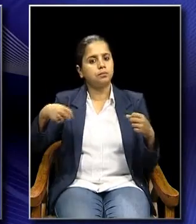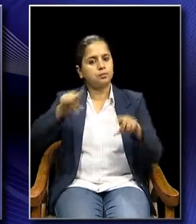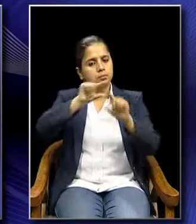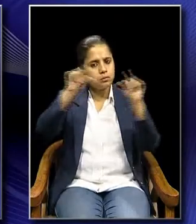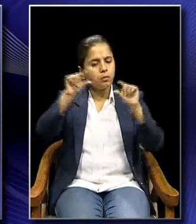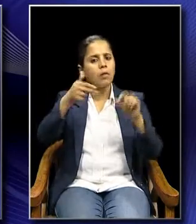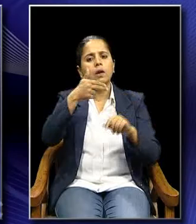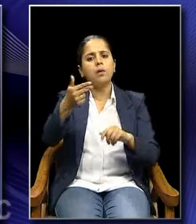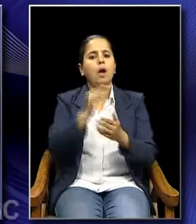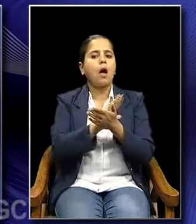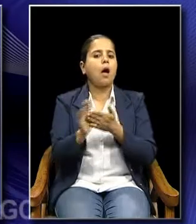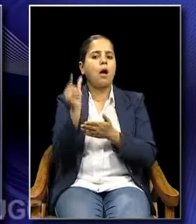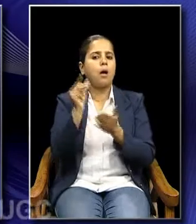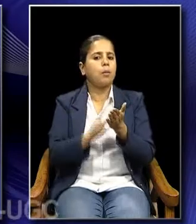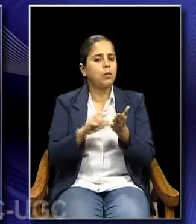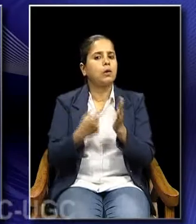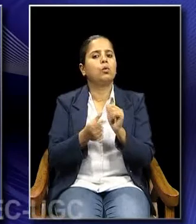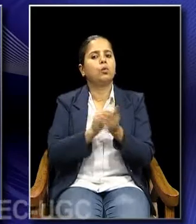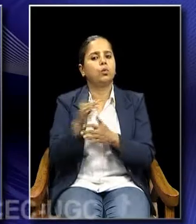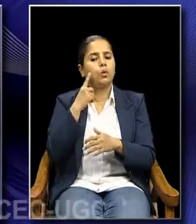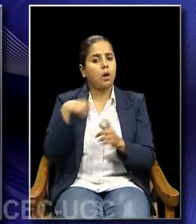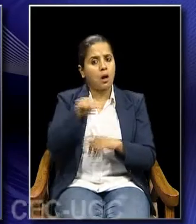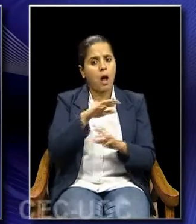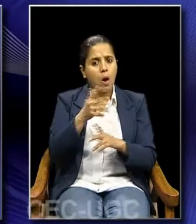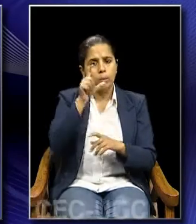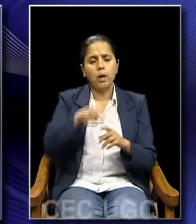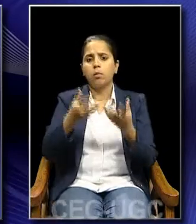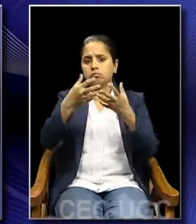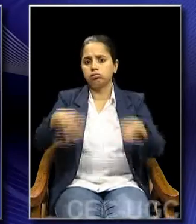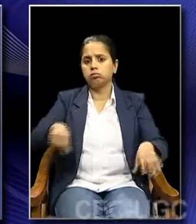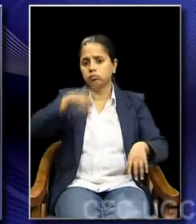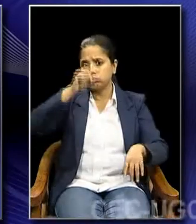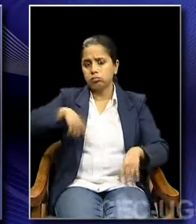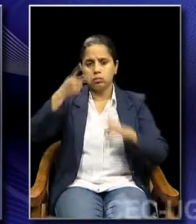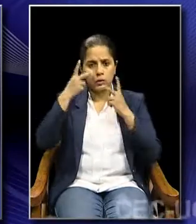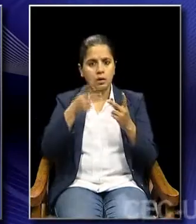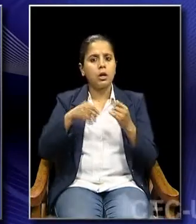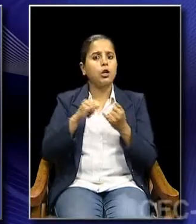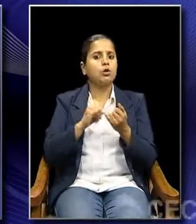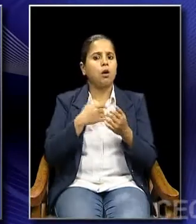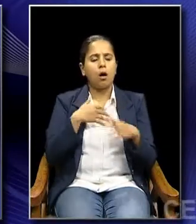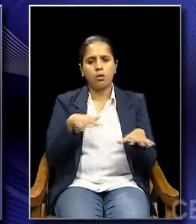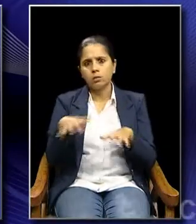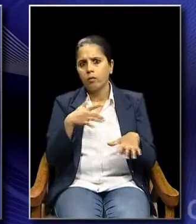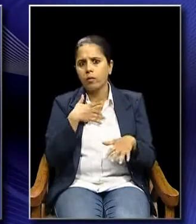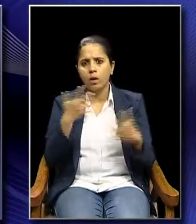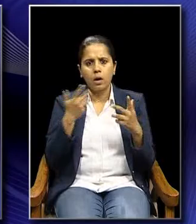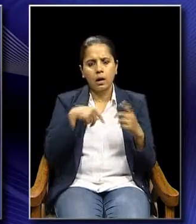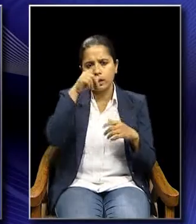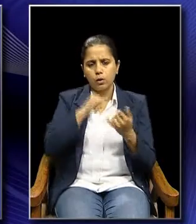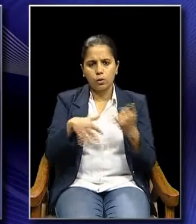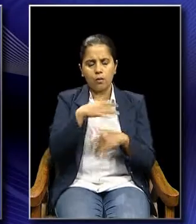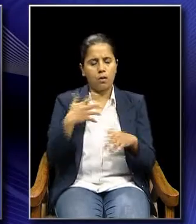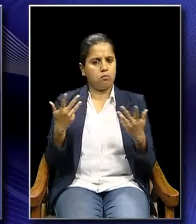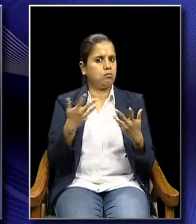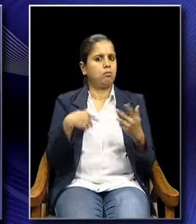Hamrahi. We also find that how the partition of India in a way had shaken the structure of the Indian society, and all